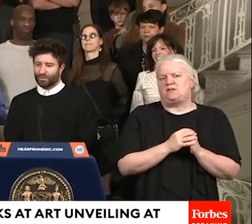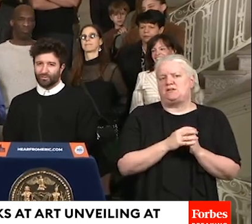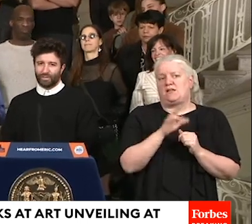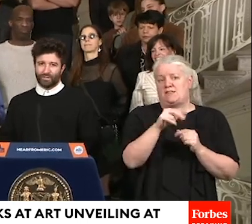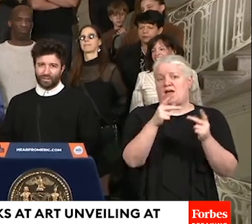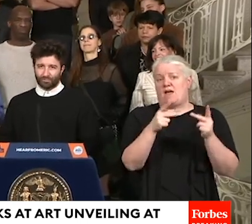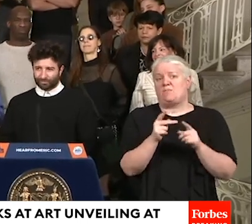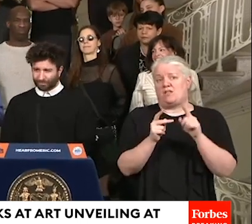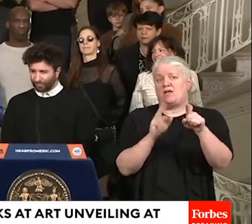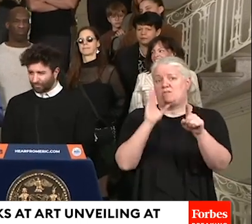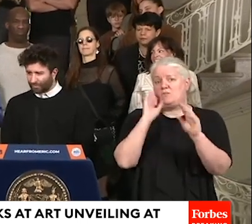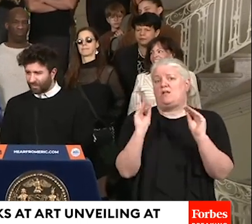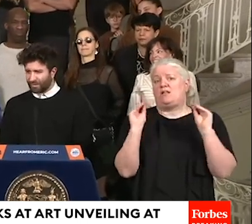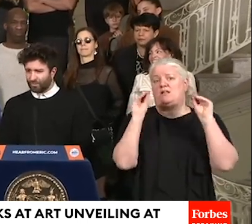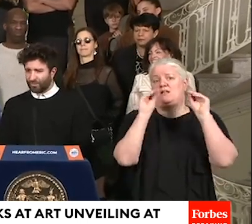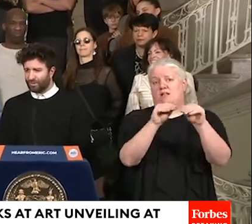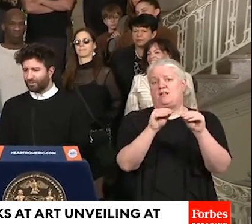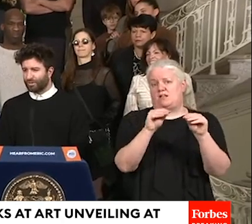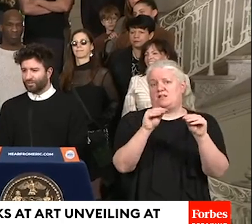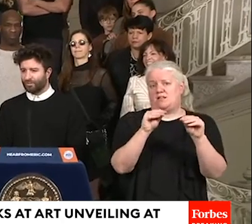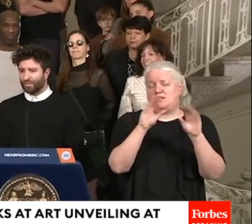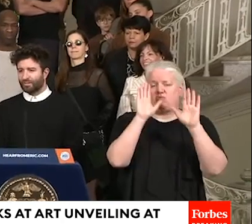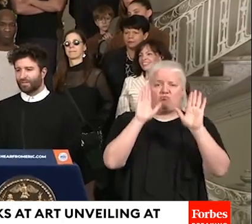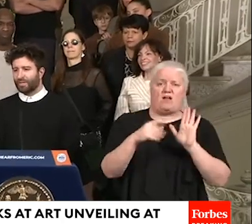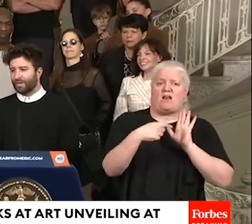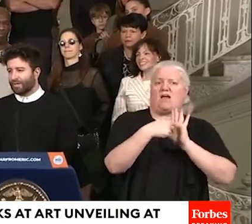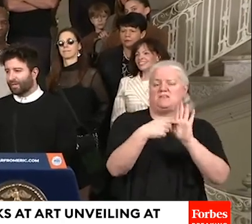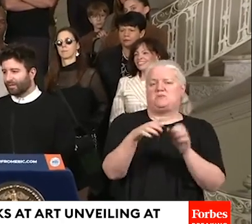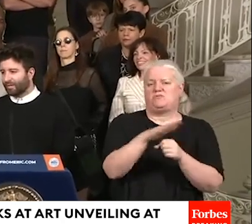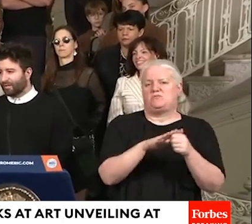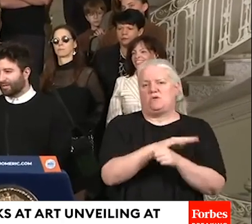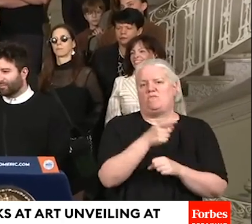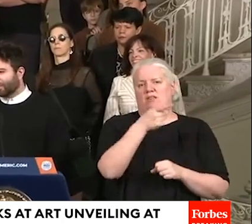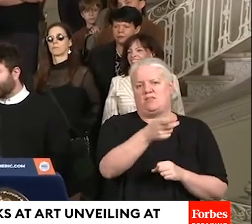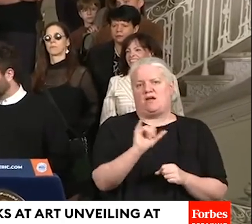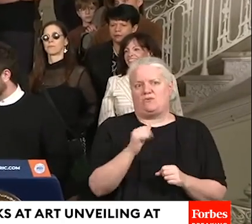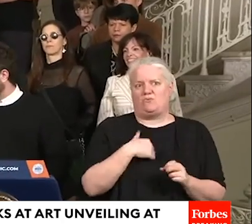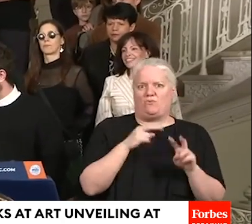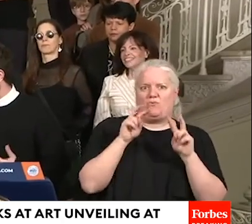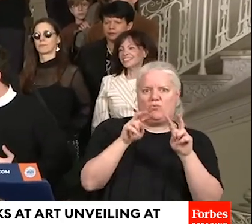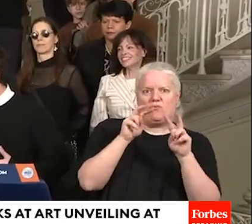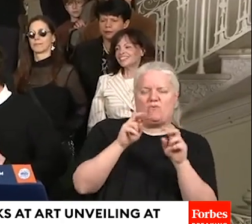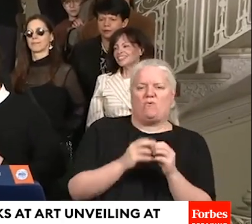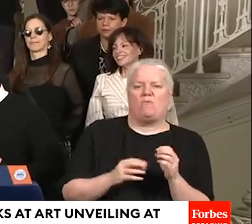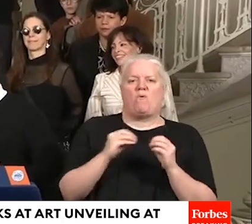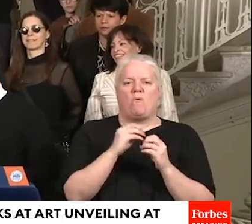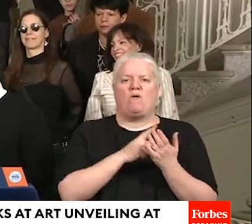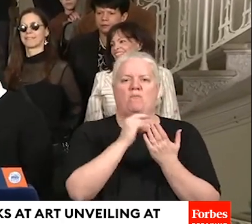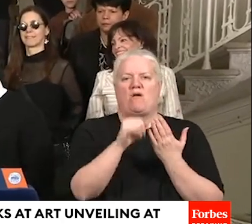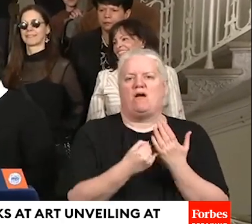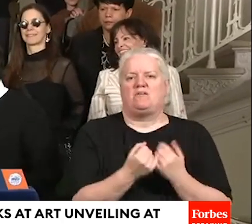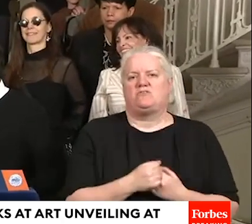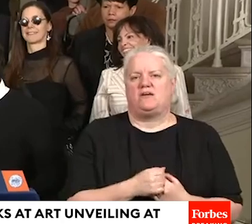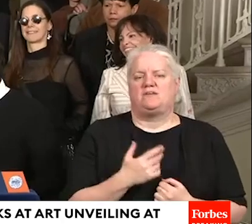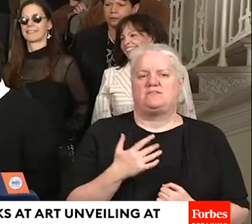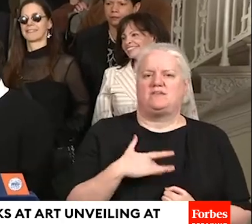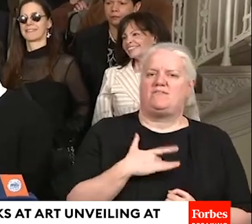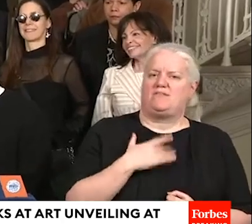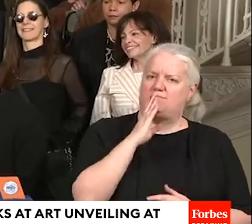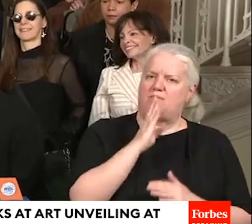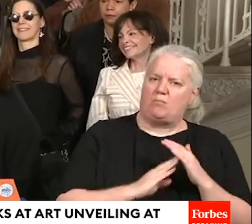hosting a great exhibition space, and I'm really humble and thankful for